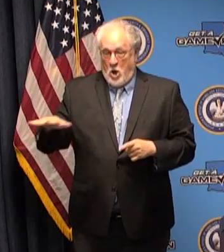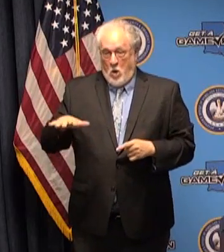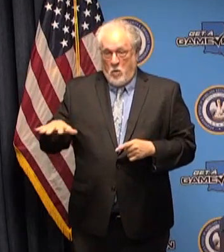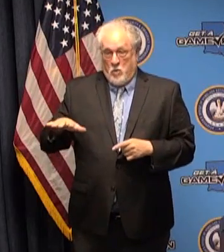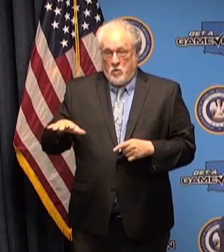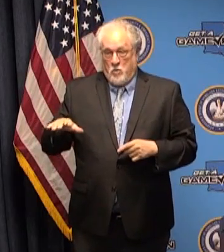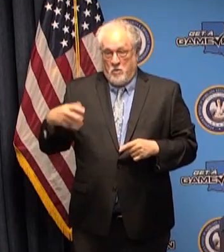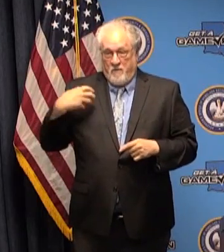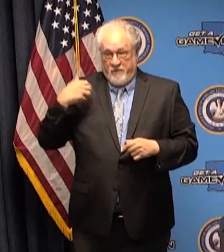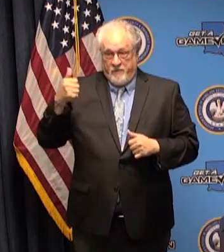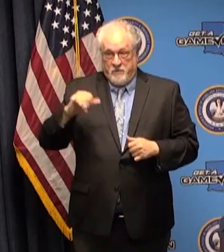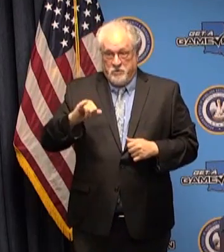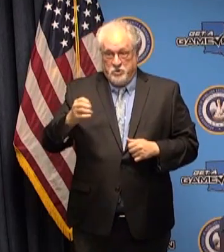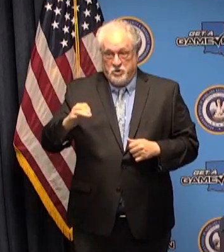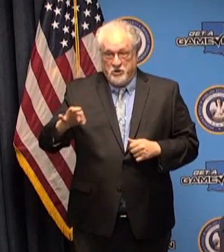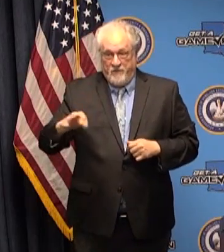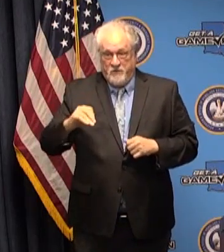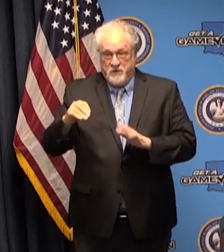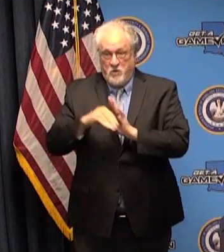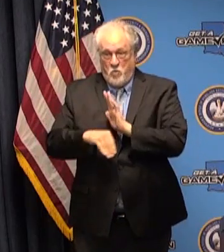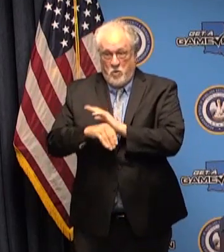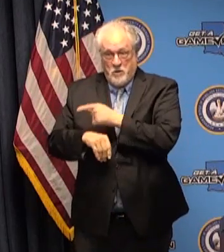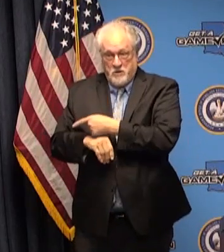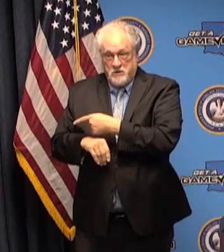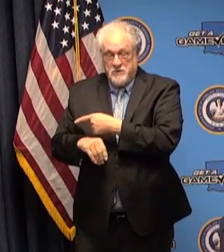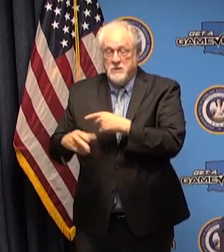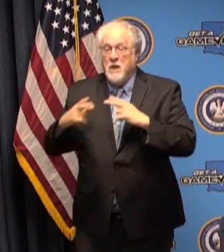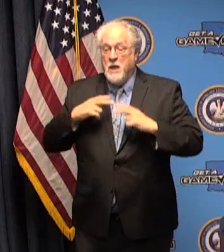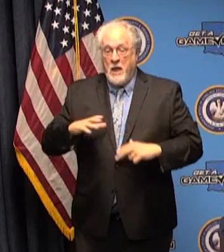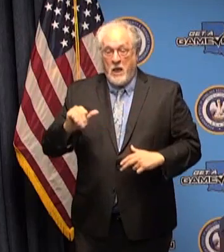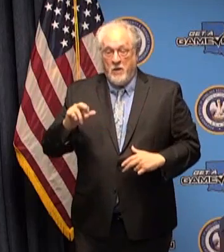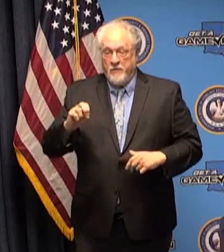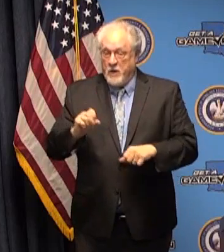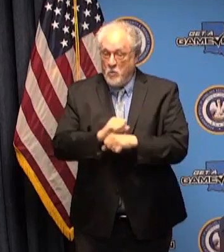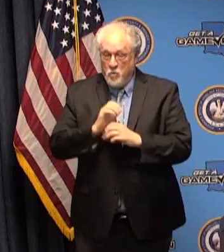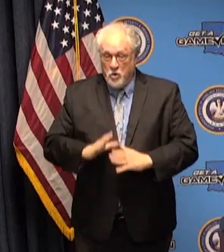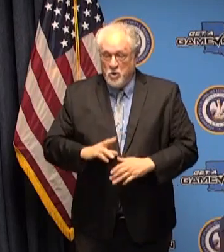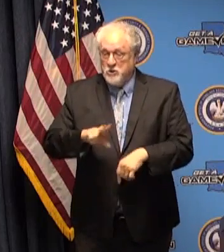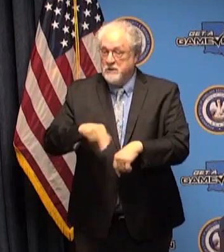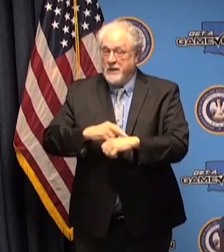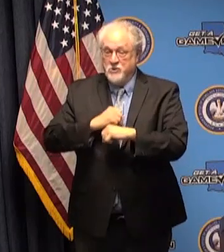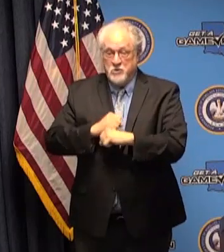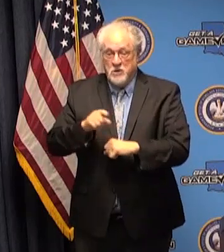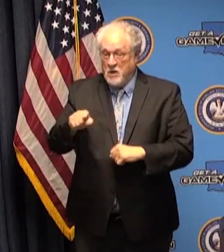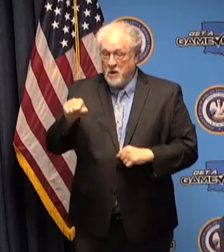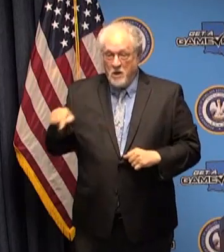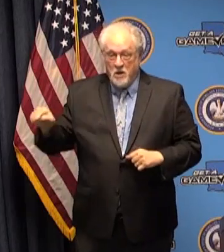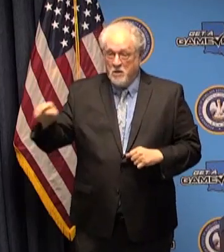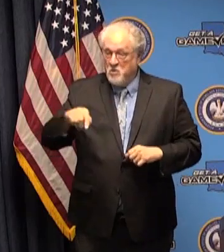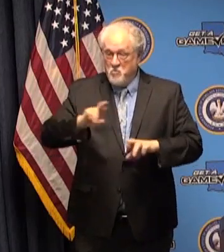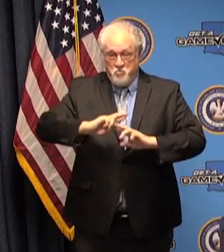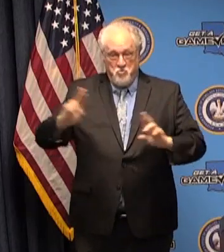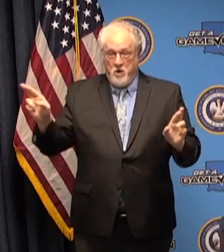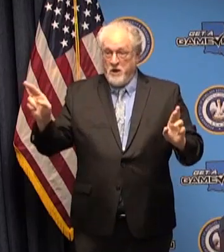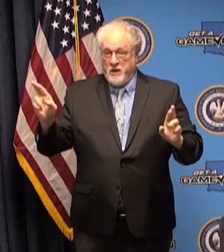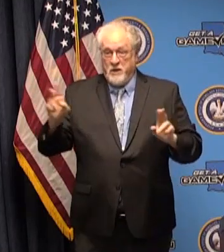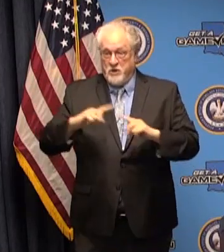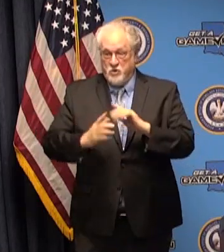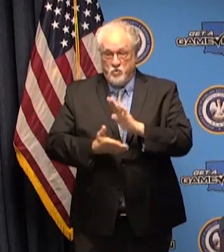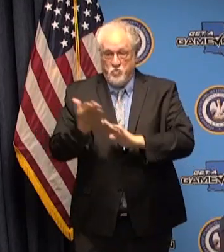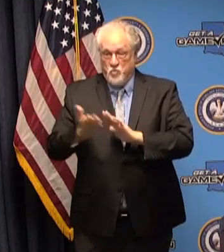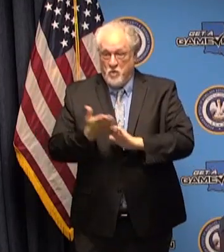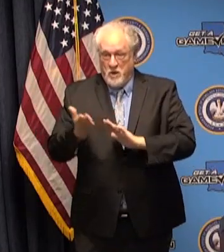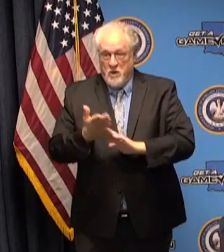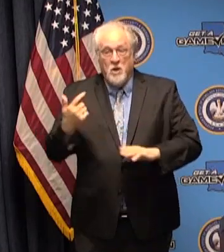local officials in Jefferson and in New Orleans, all the healthcare workers, the National Guard, we are ready to run